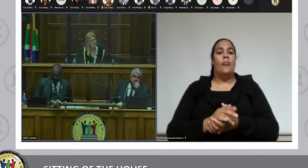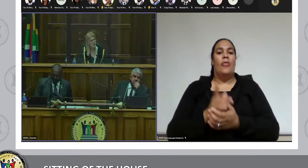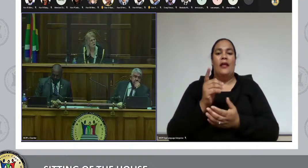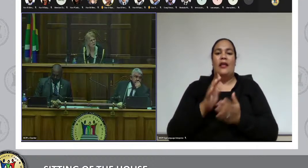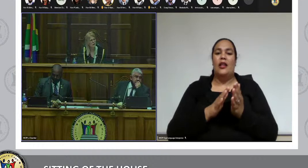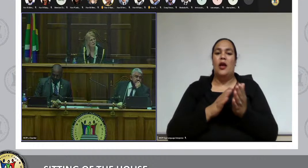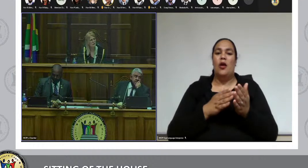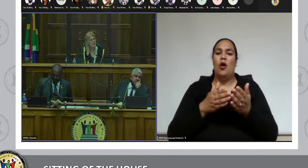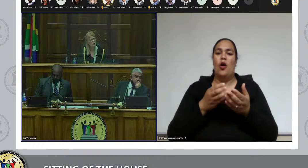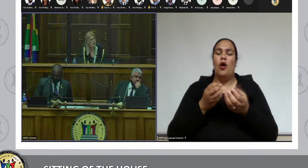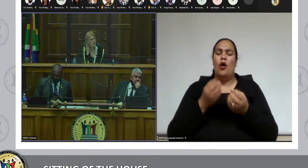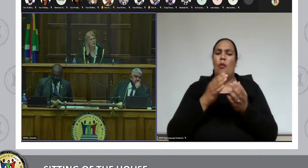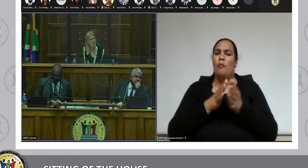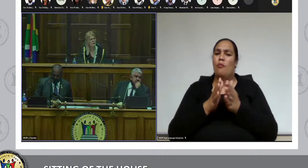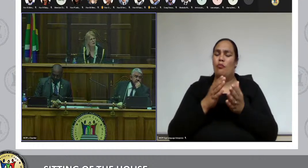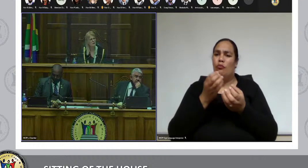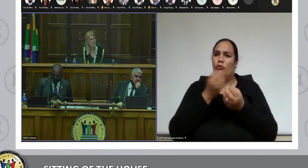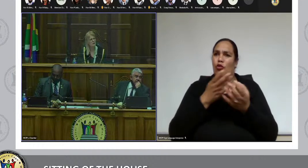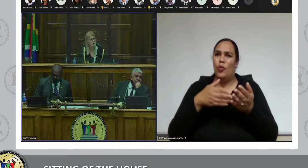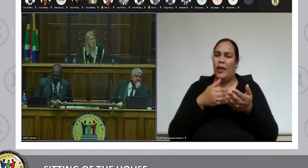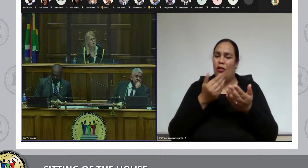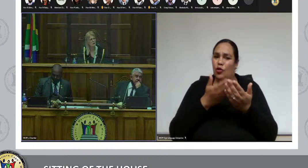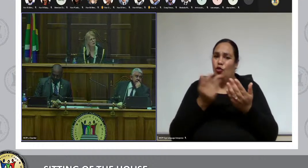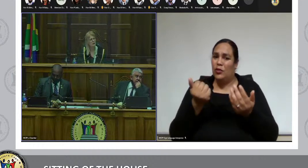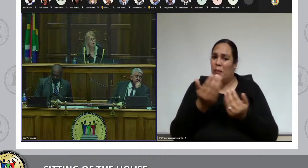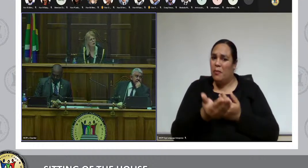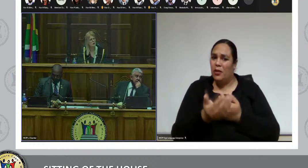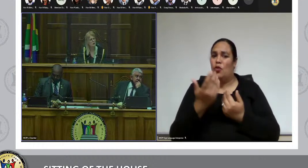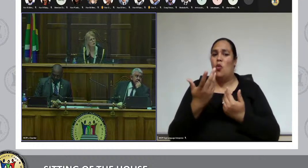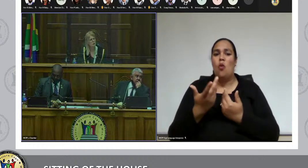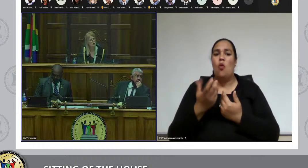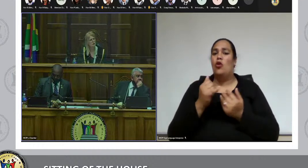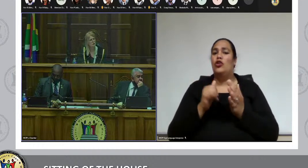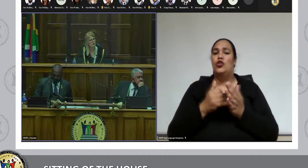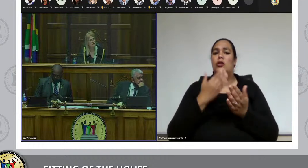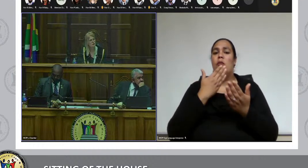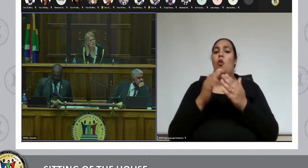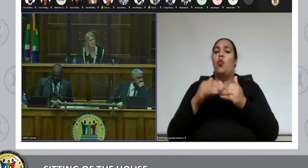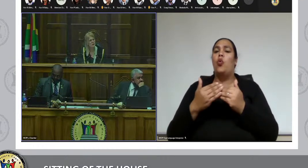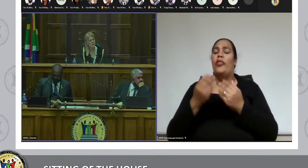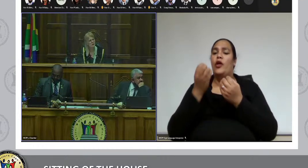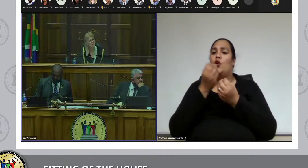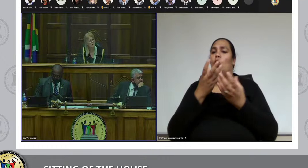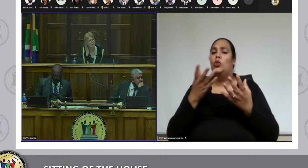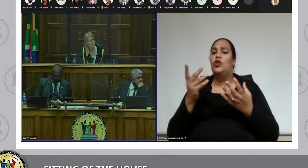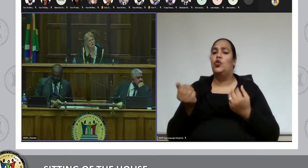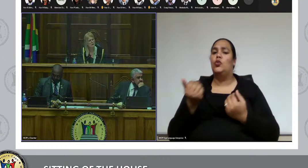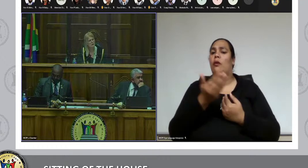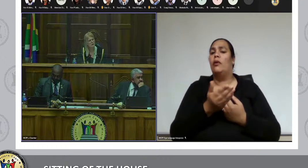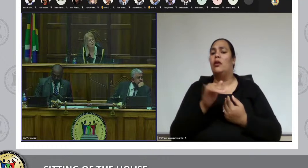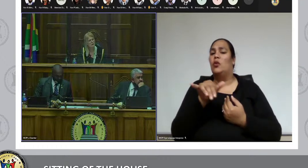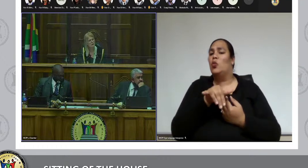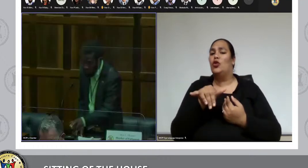motion without notice that you've submitted? Or was that a motion with notice that you submitted?